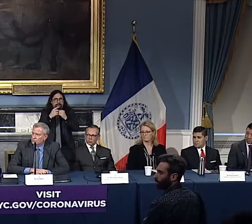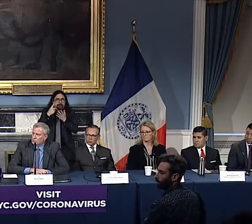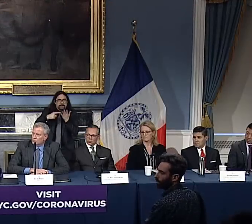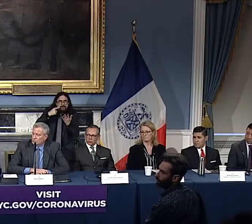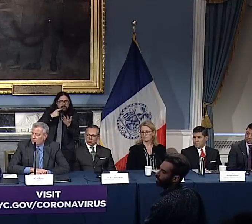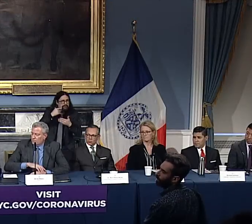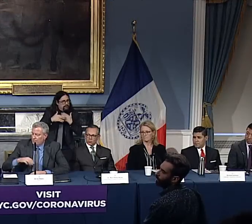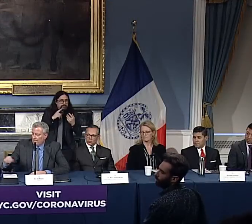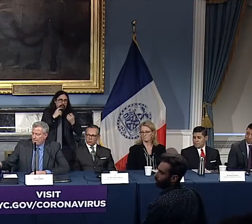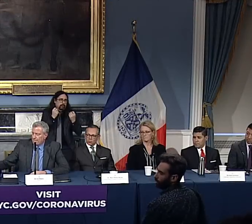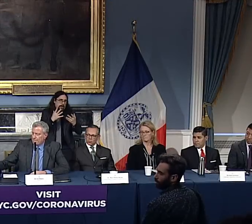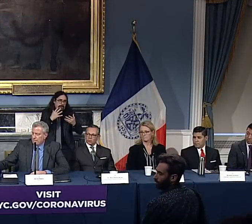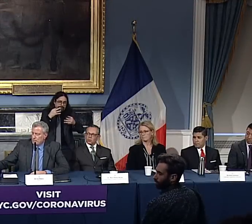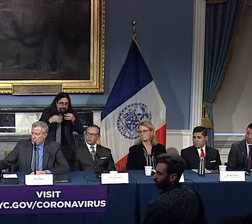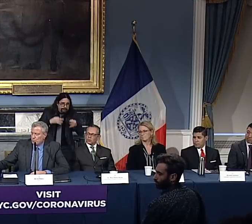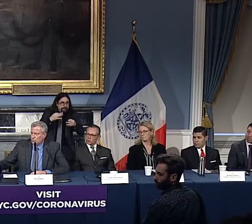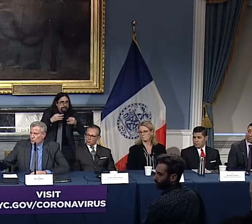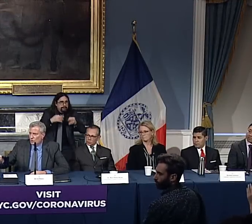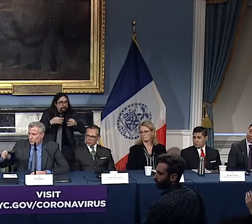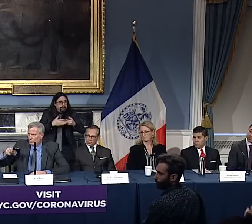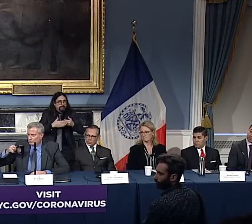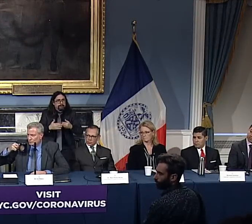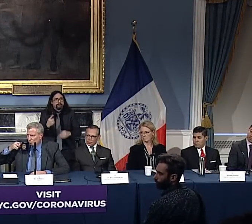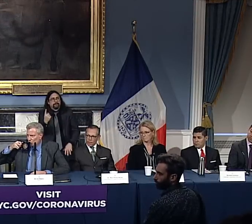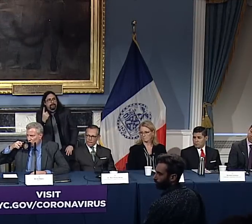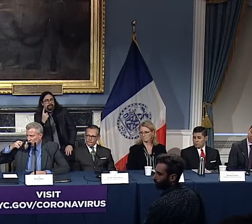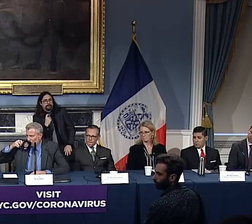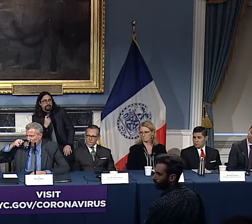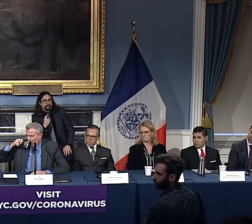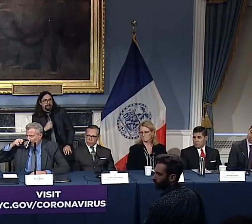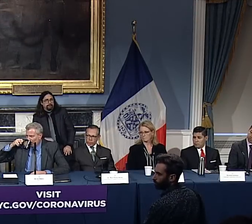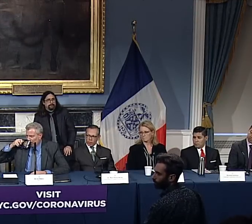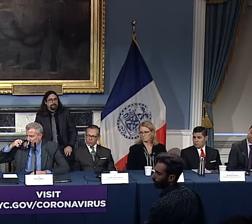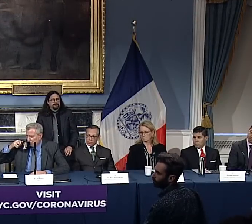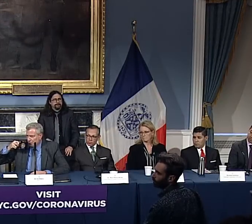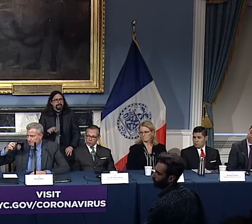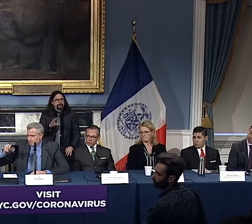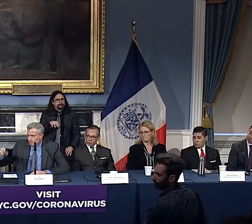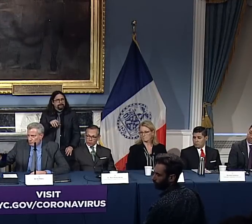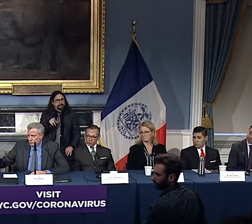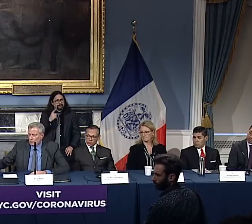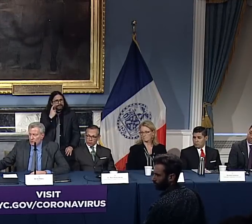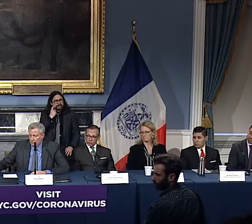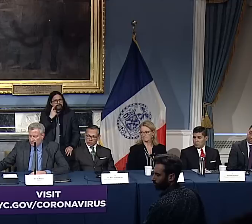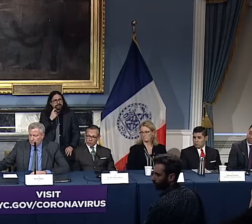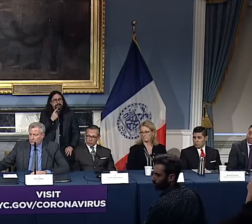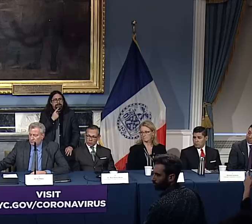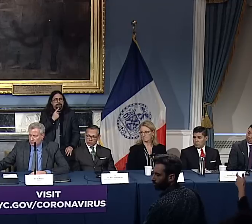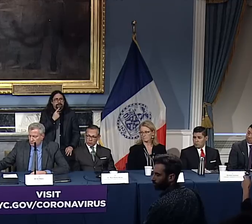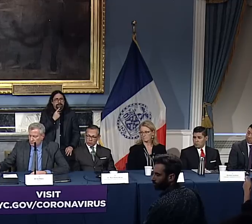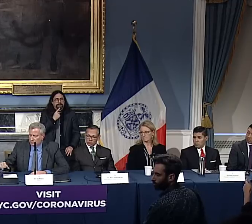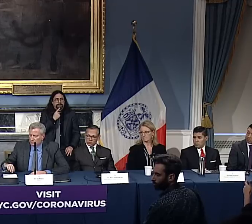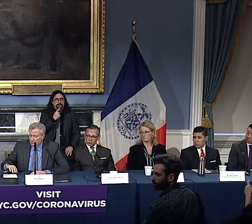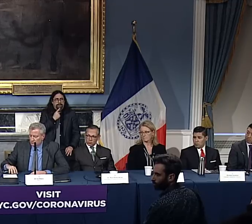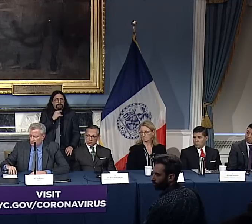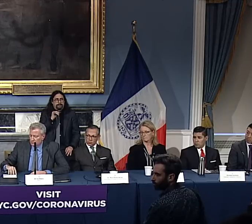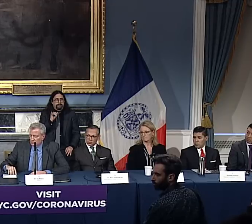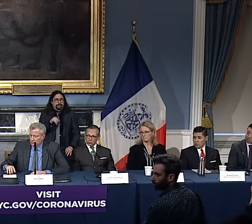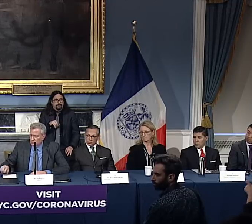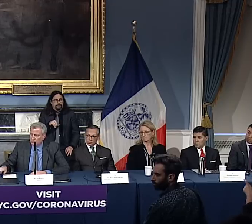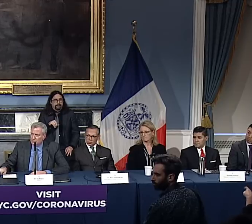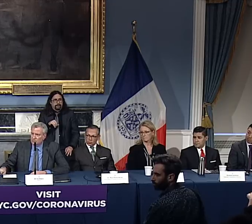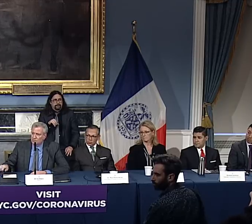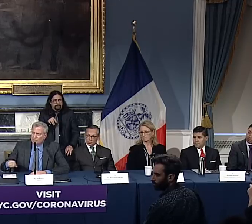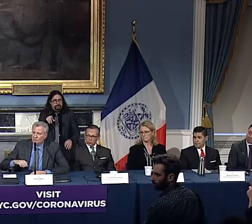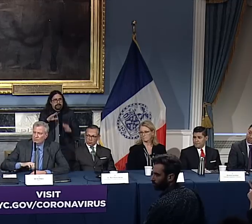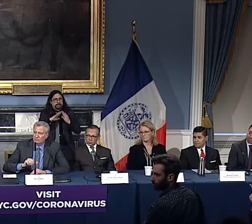that it might come to a point where the city is going to move forward with testing at a mass scale or automated testing. It seems